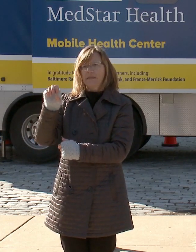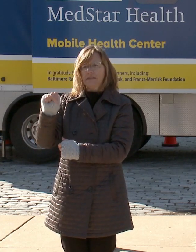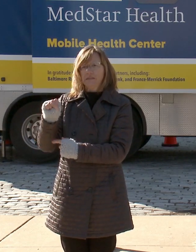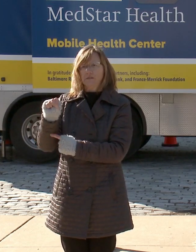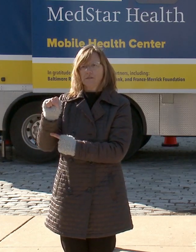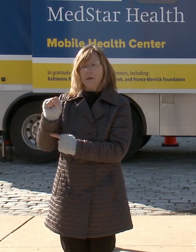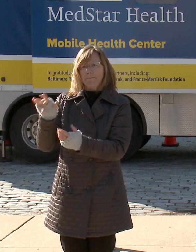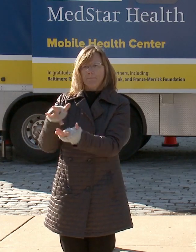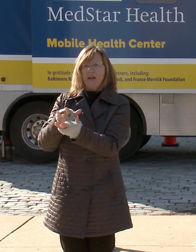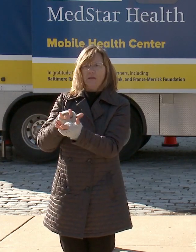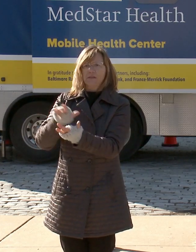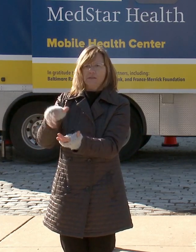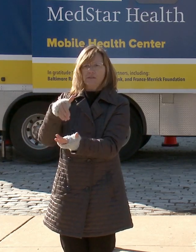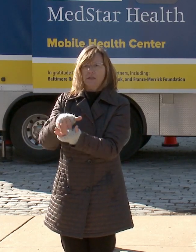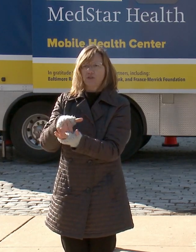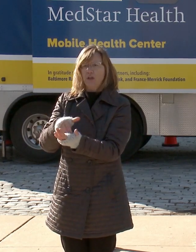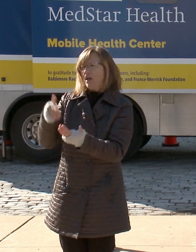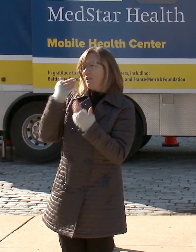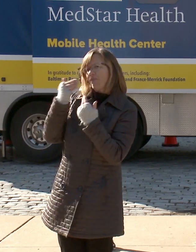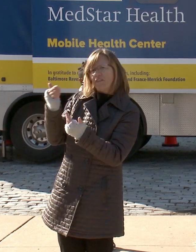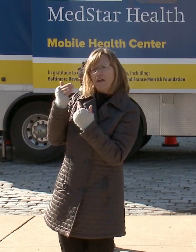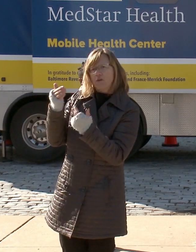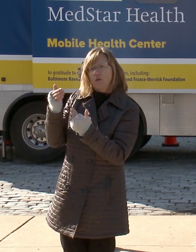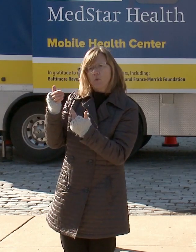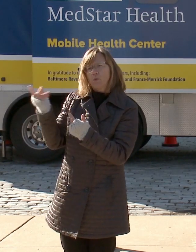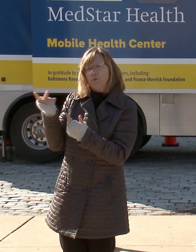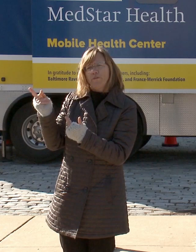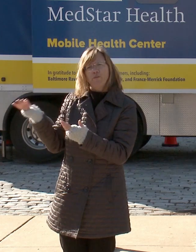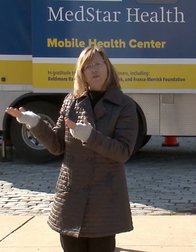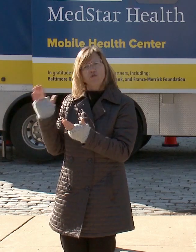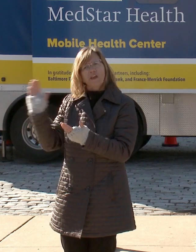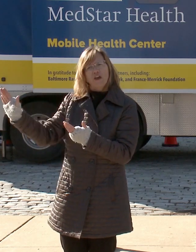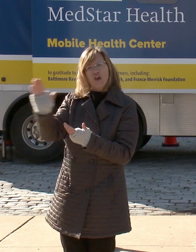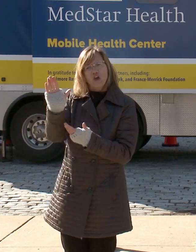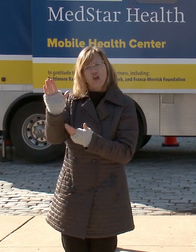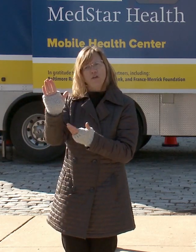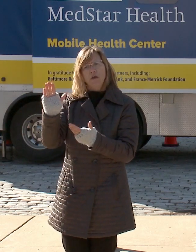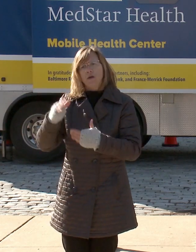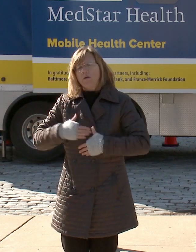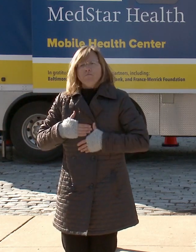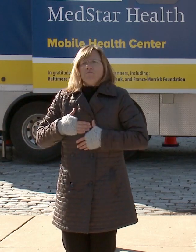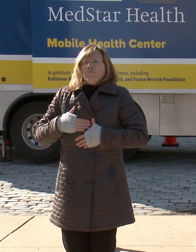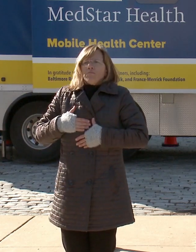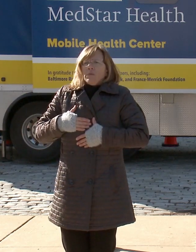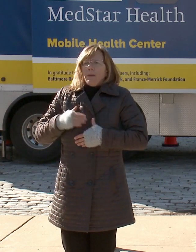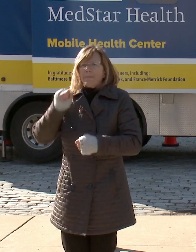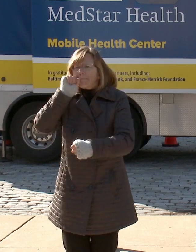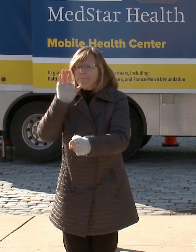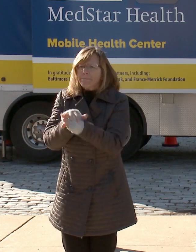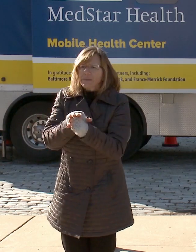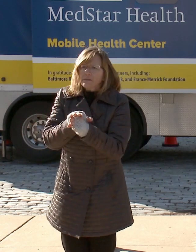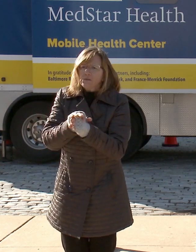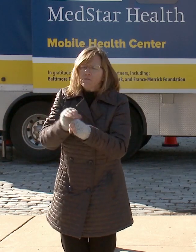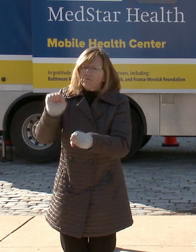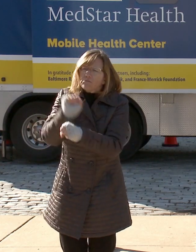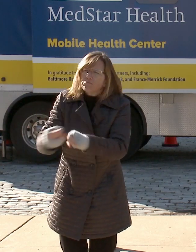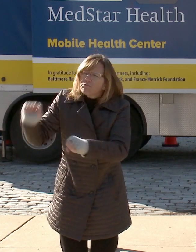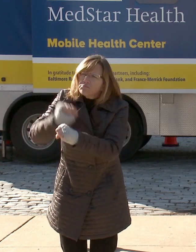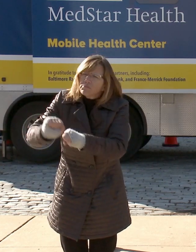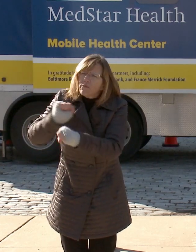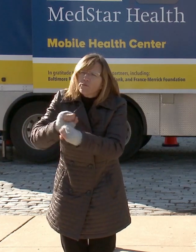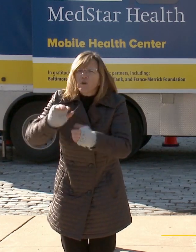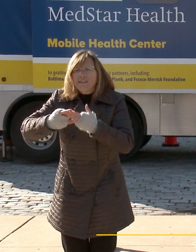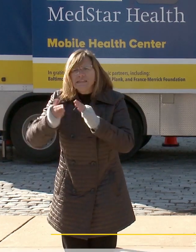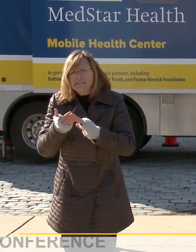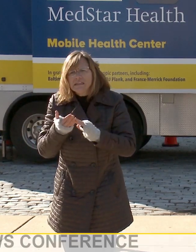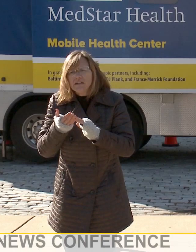Mayor Scott and Dr. DeRaza for their overwhelming commitment and tireless efforts for our city and for